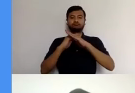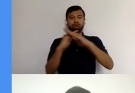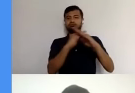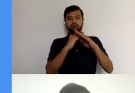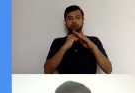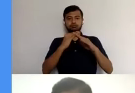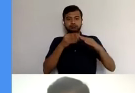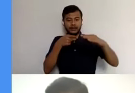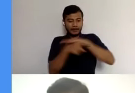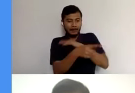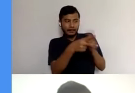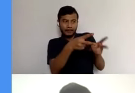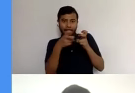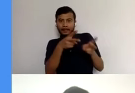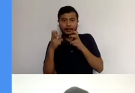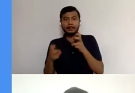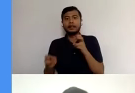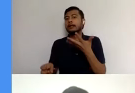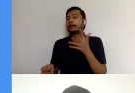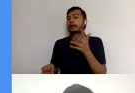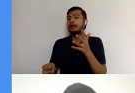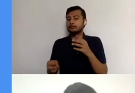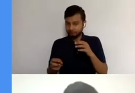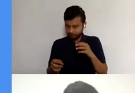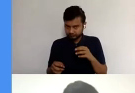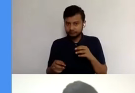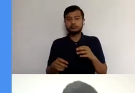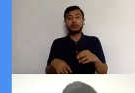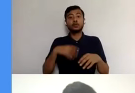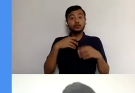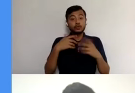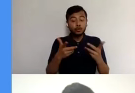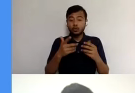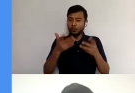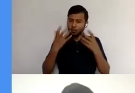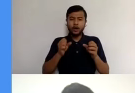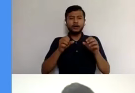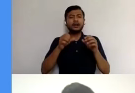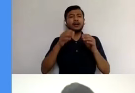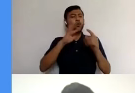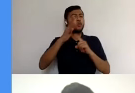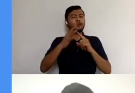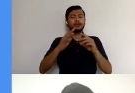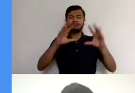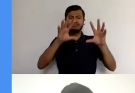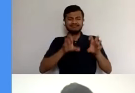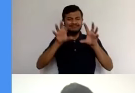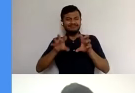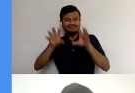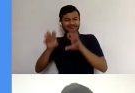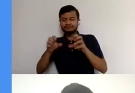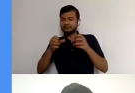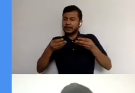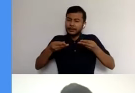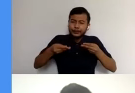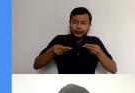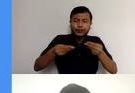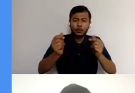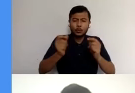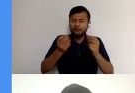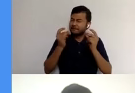between the cellular network and the Wi-Fi network so that we can smartly manage offload between those two